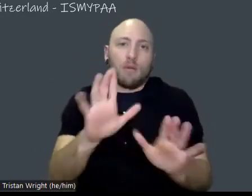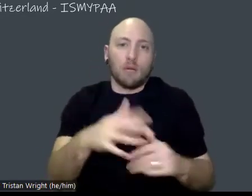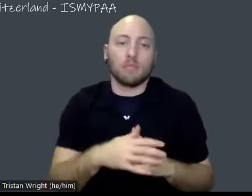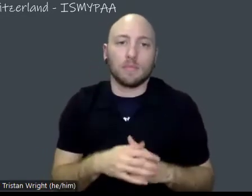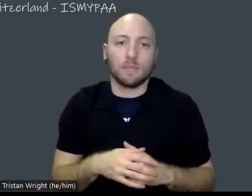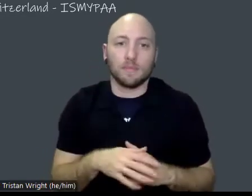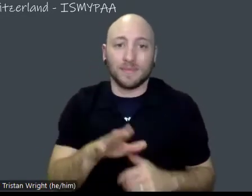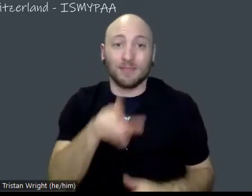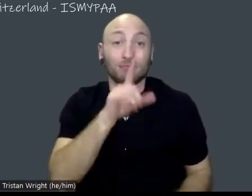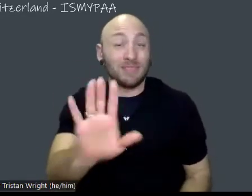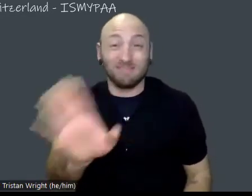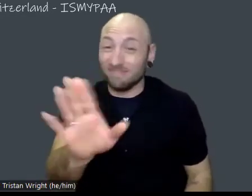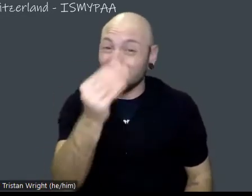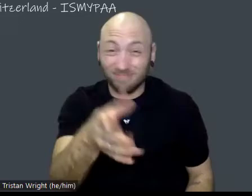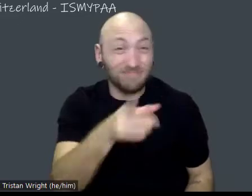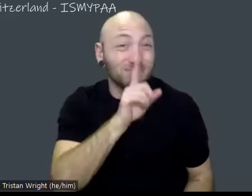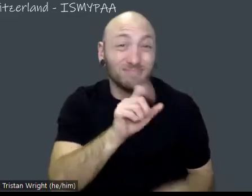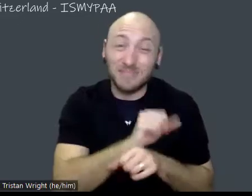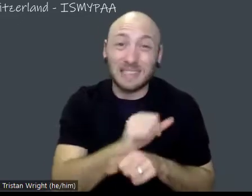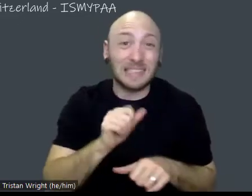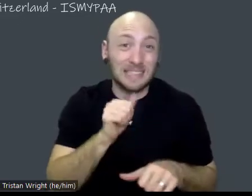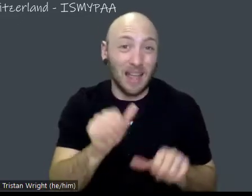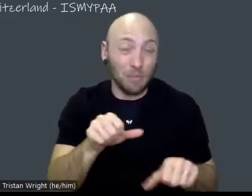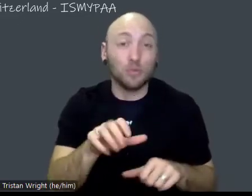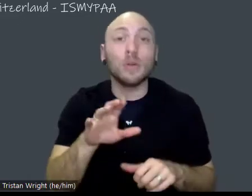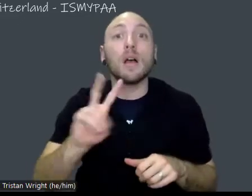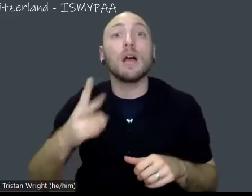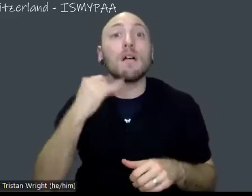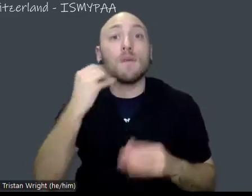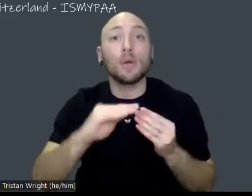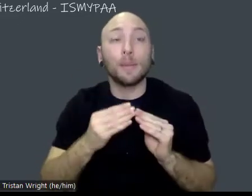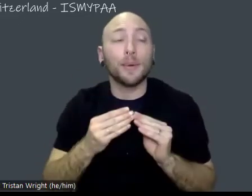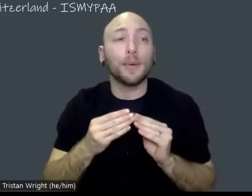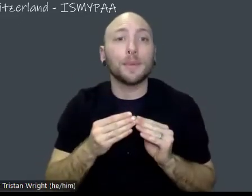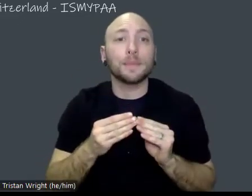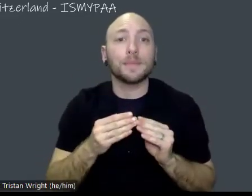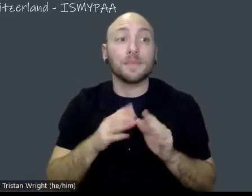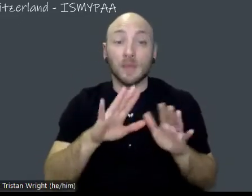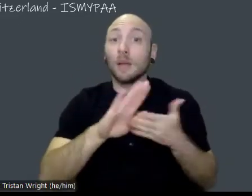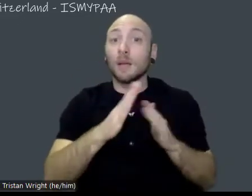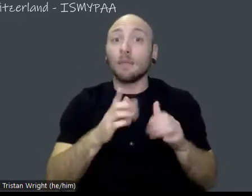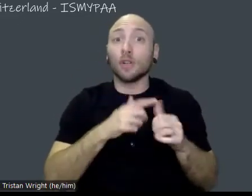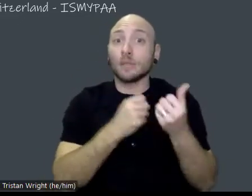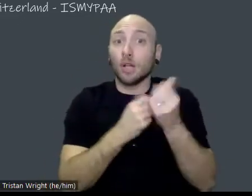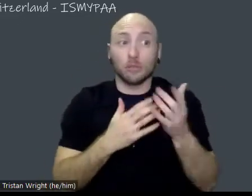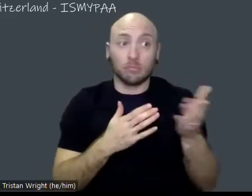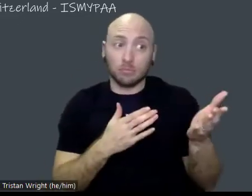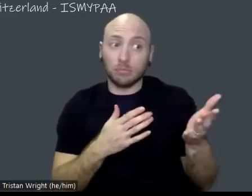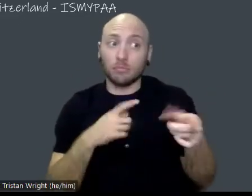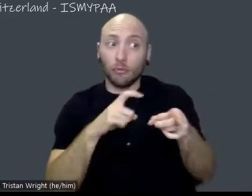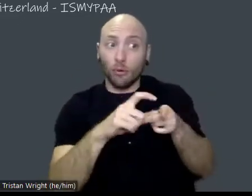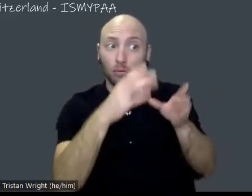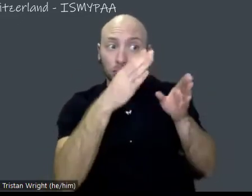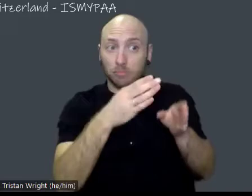Was really not able to. And the second phone number is just my first sponsor. I called him,